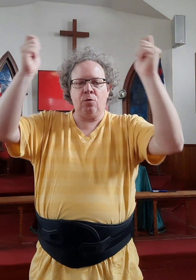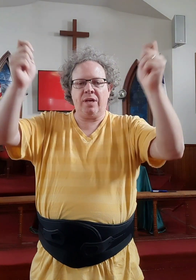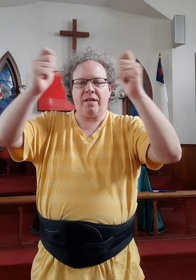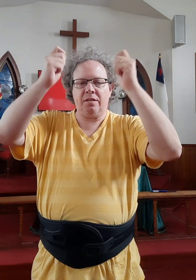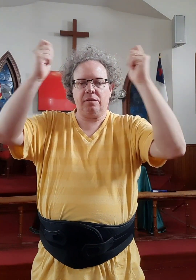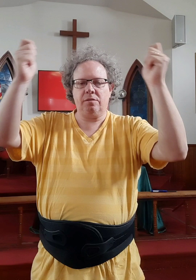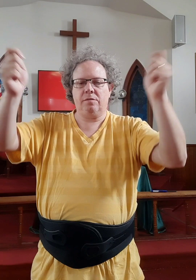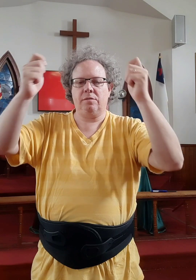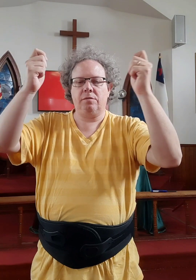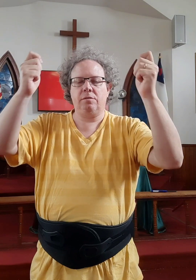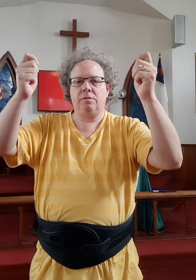Hallelujah.